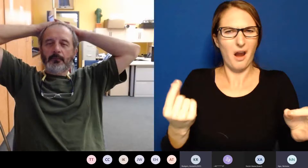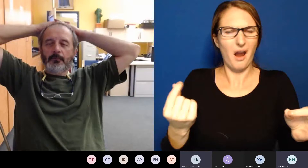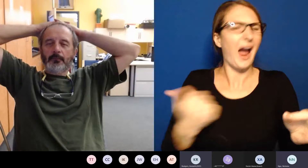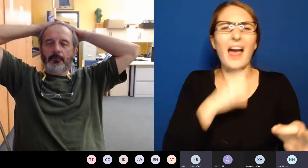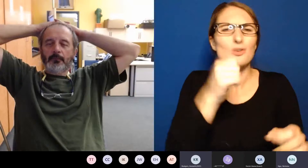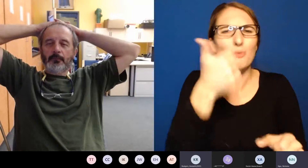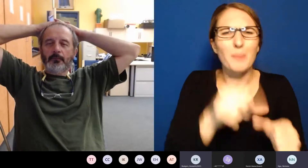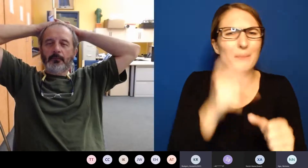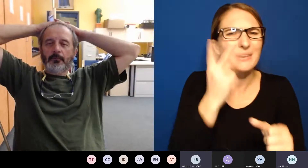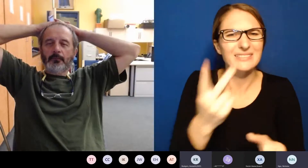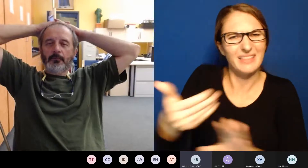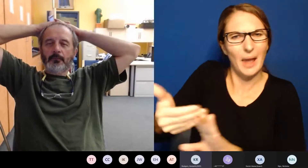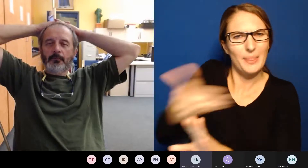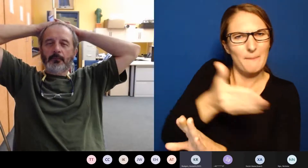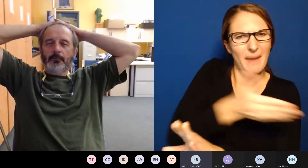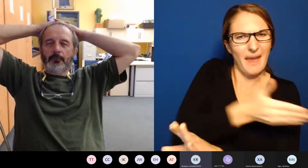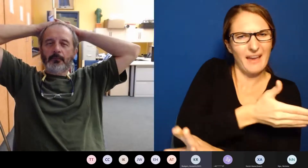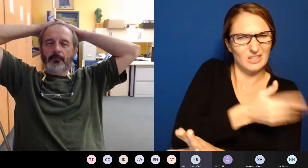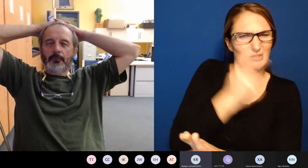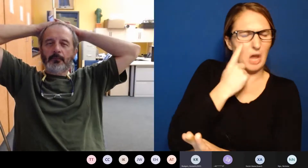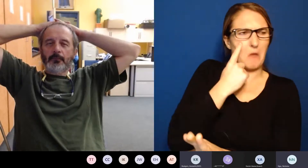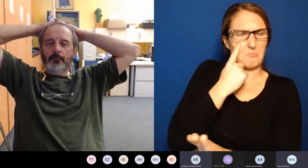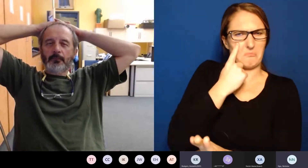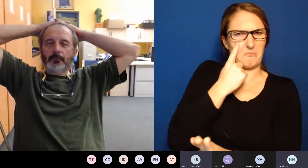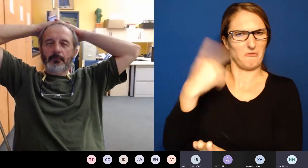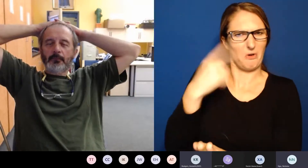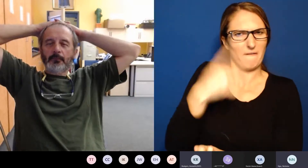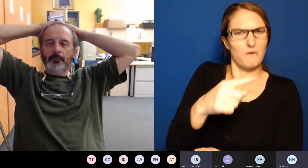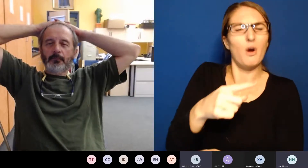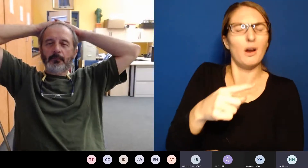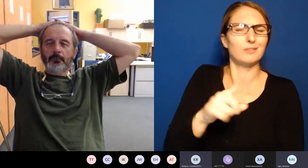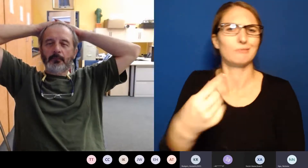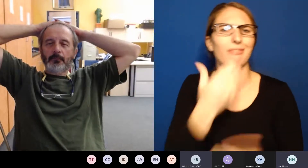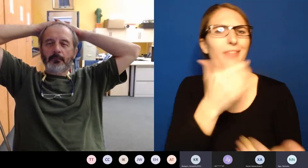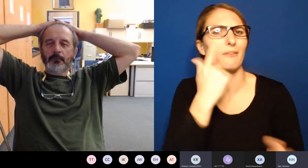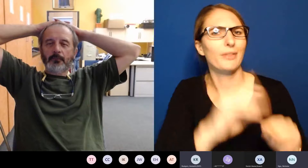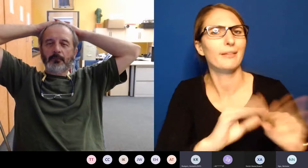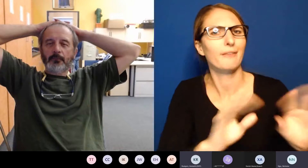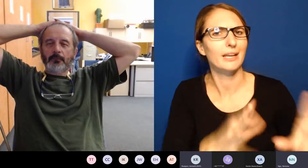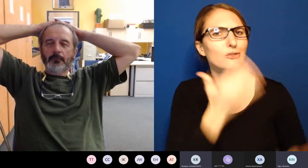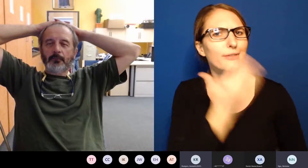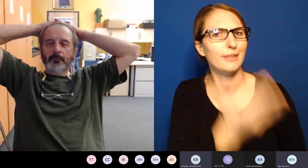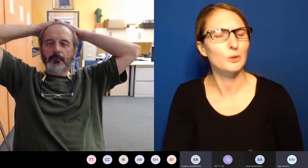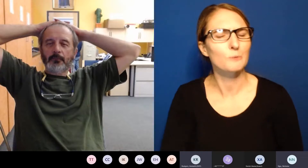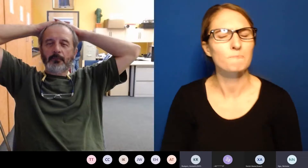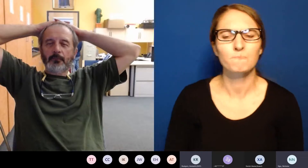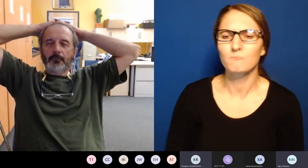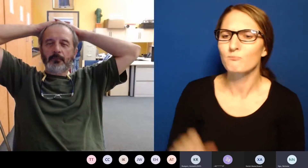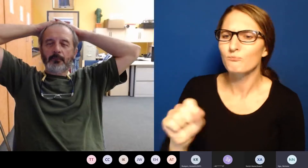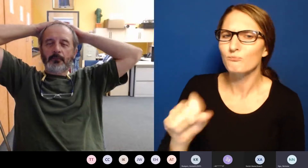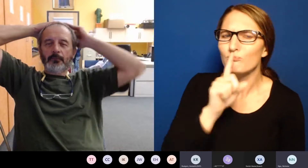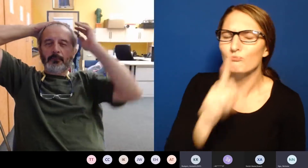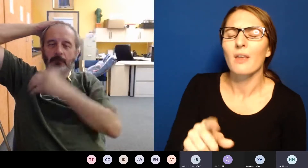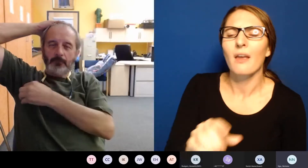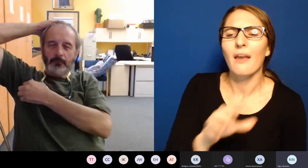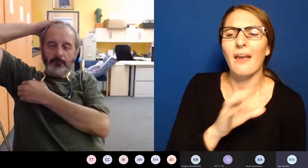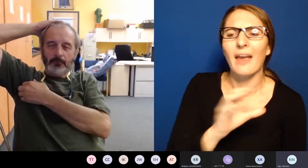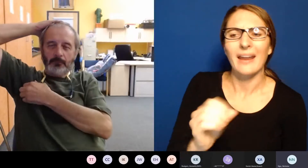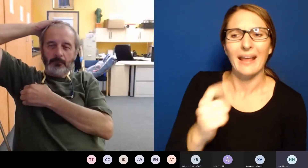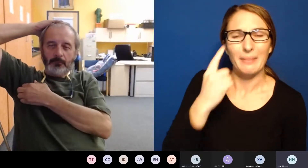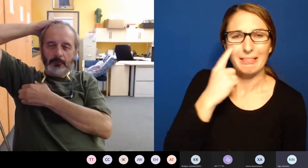in the past. It just stuck out, so I wanted to ask just to get a clarification. Thank you for that. Appreciate it. Yep. And I believe